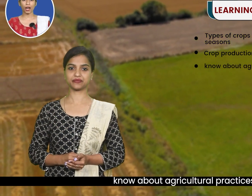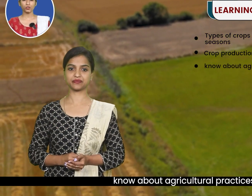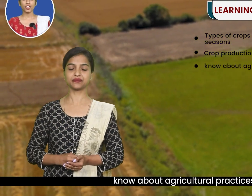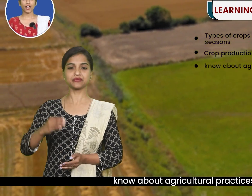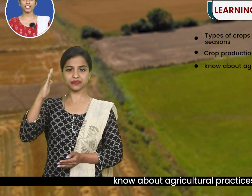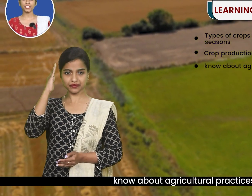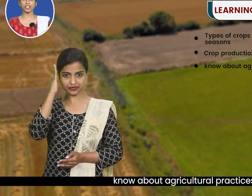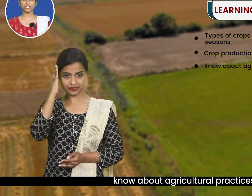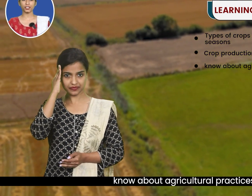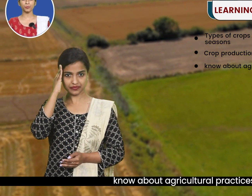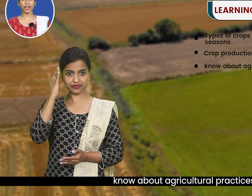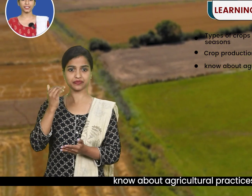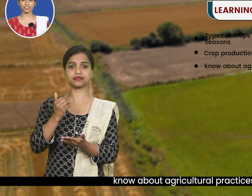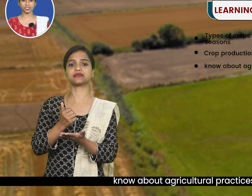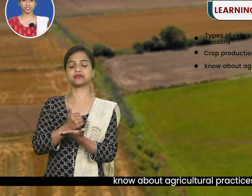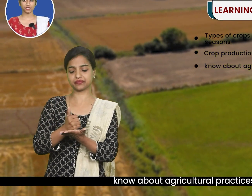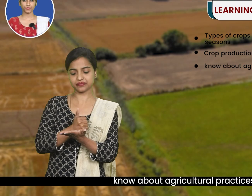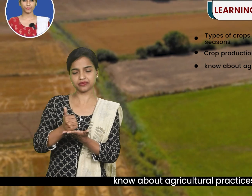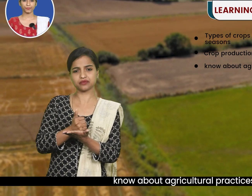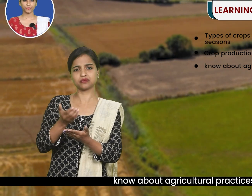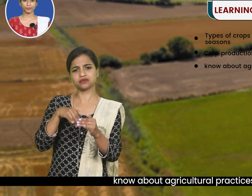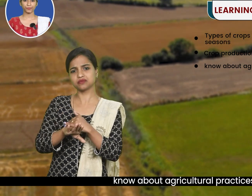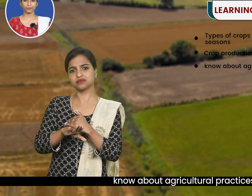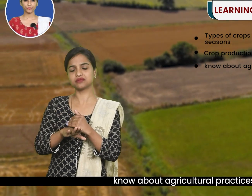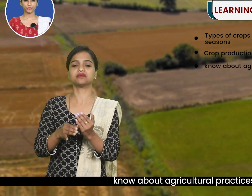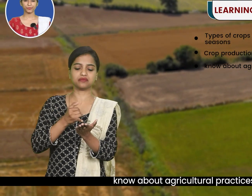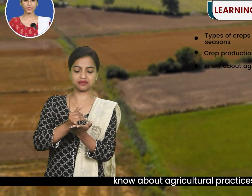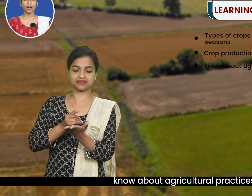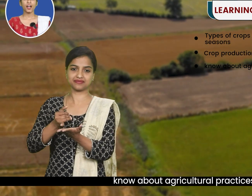Know about agricultural practices.